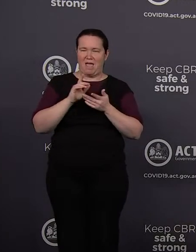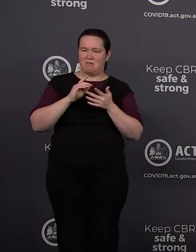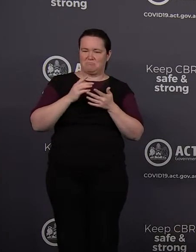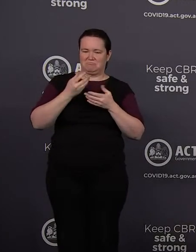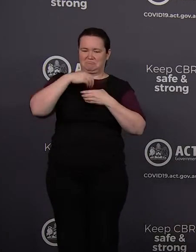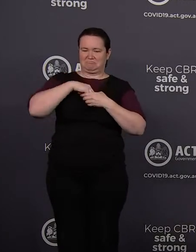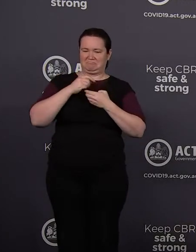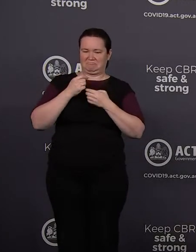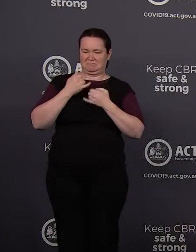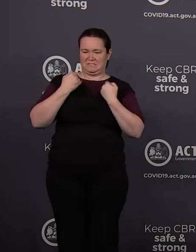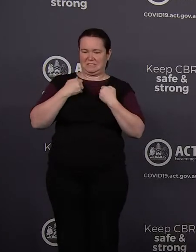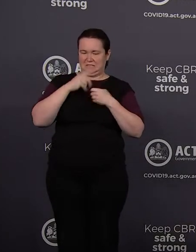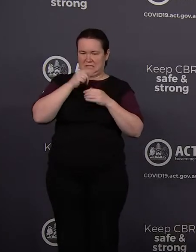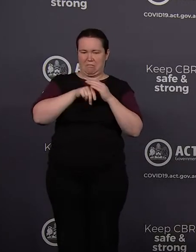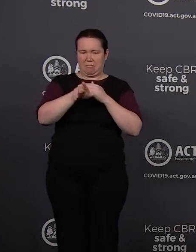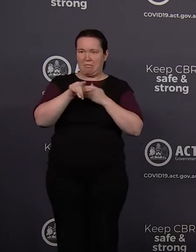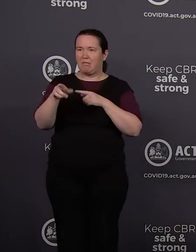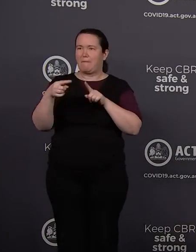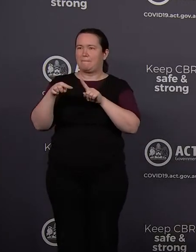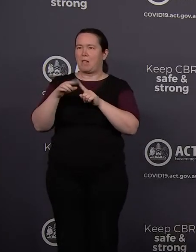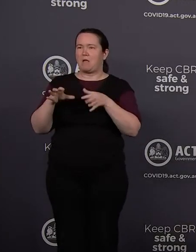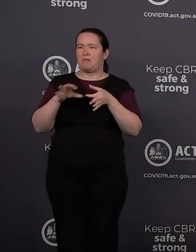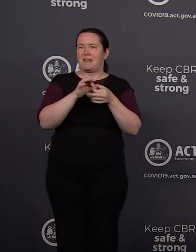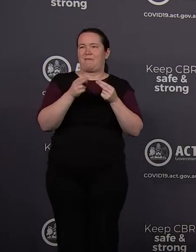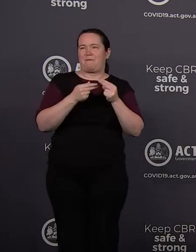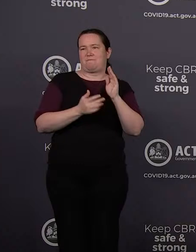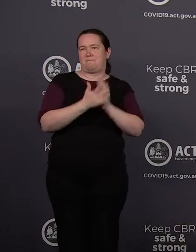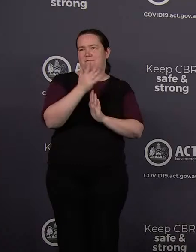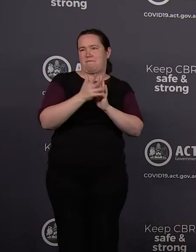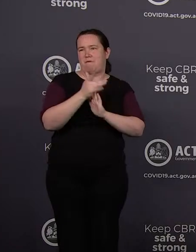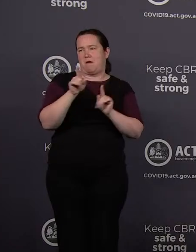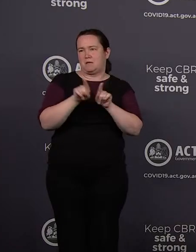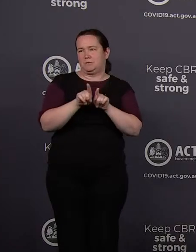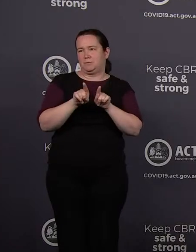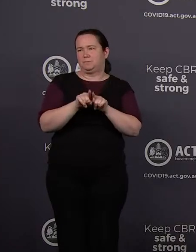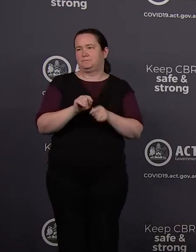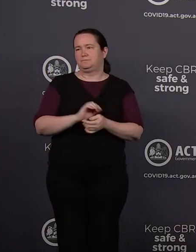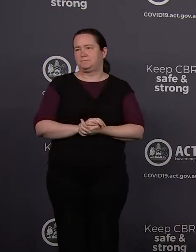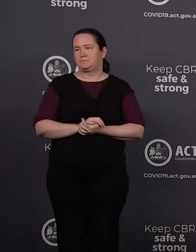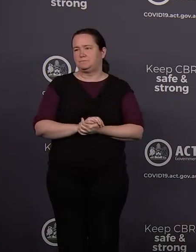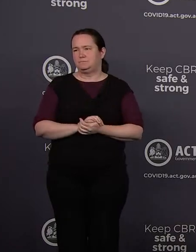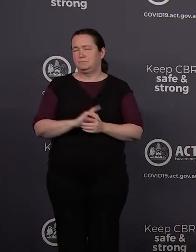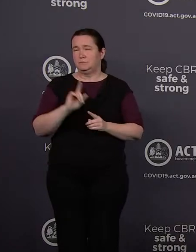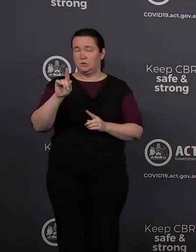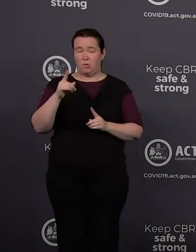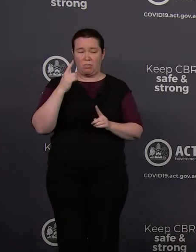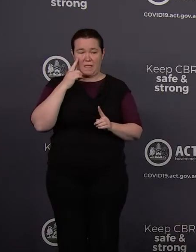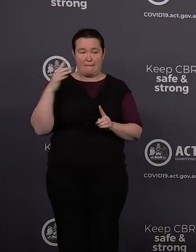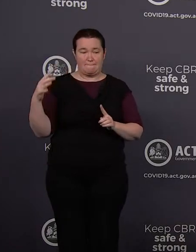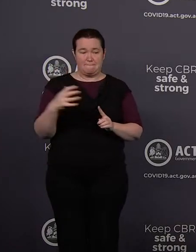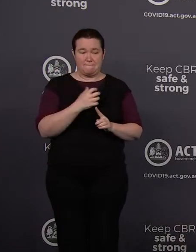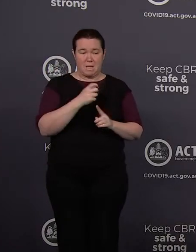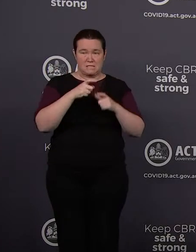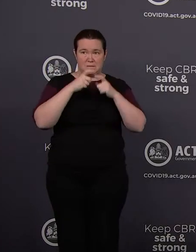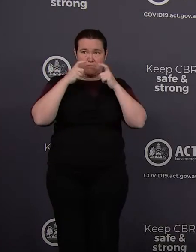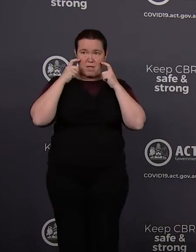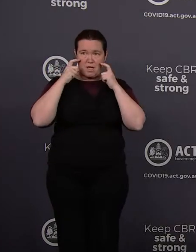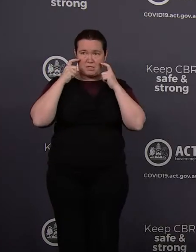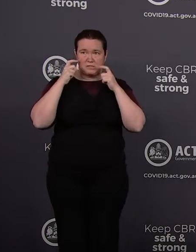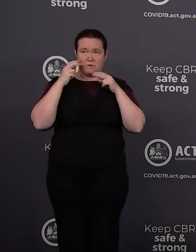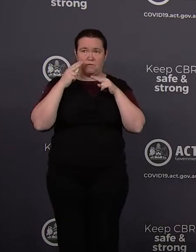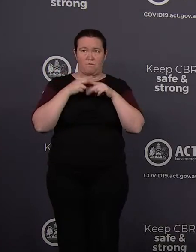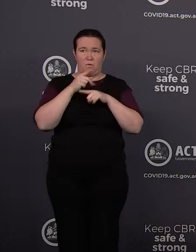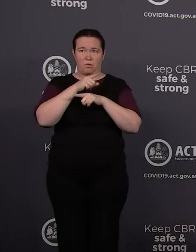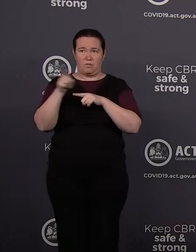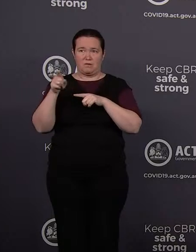also in relation to bushfire smoke. And would the ACT consider compulsory mask wearing for students who are probably younger than